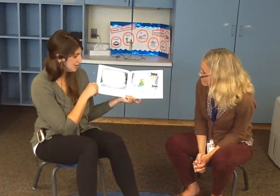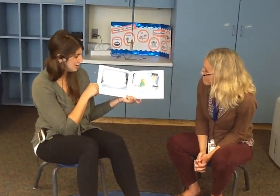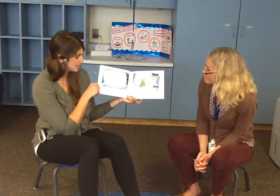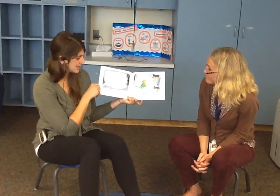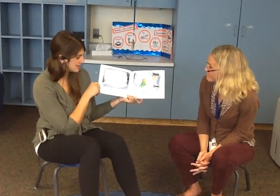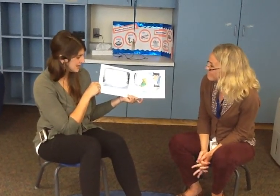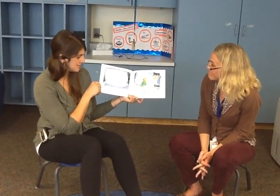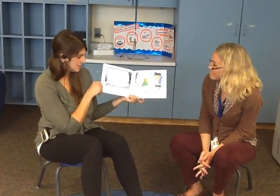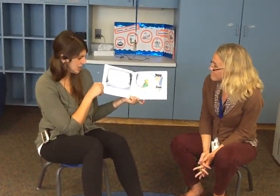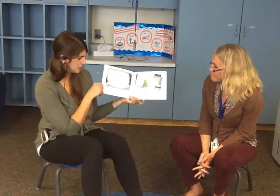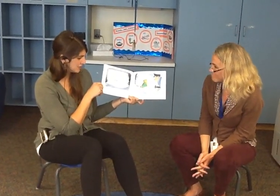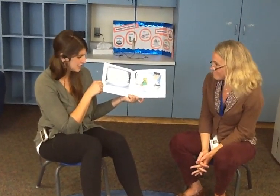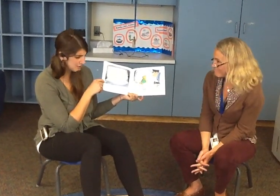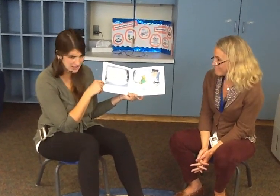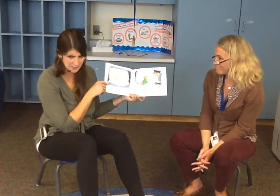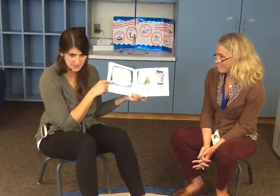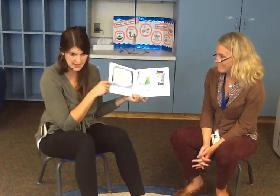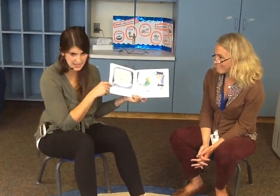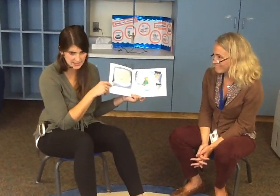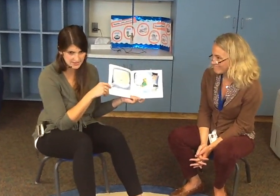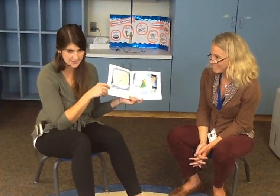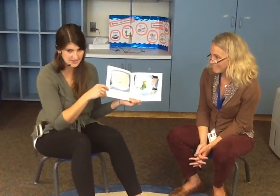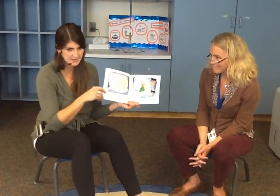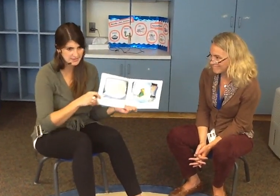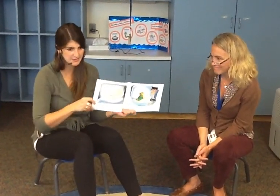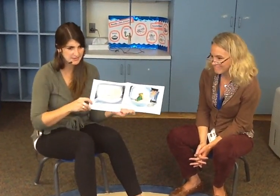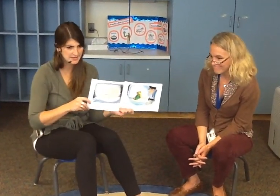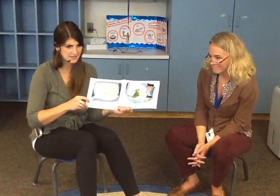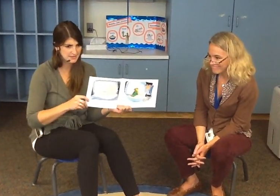Hello, he said. How did you get upstairs?